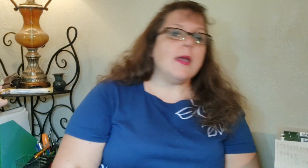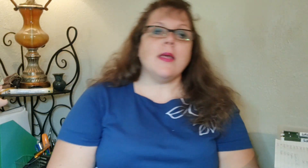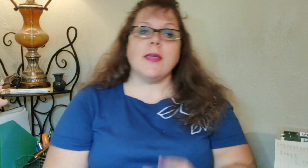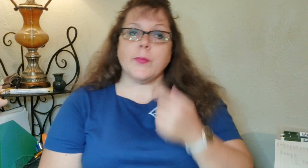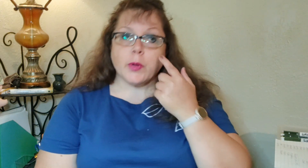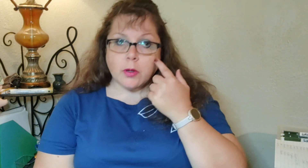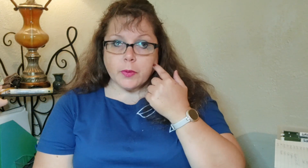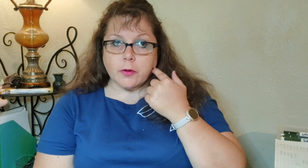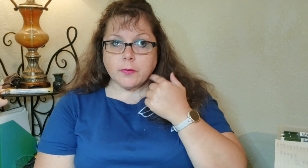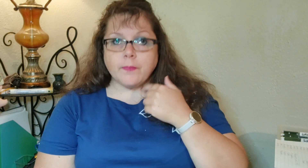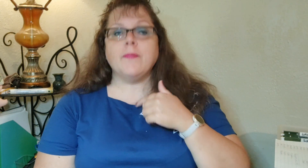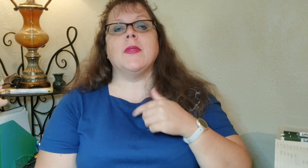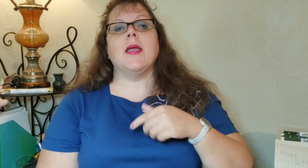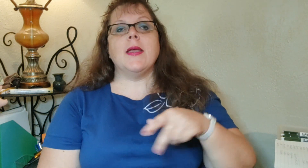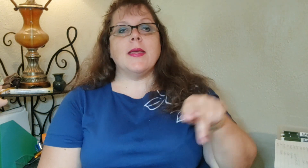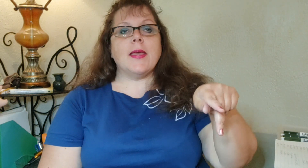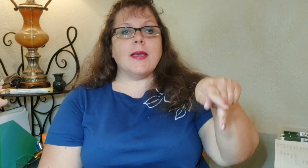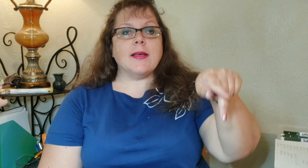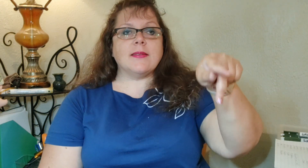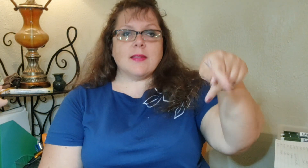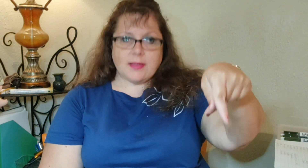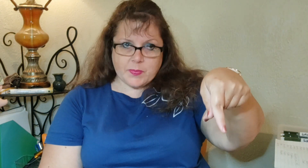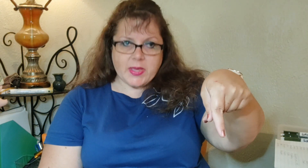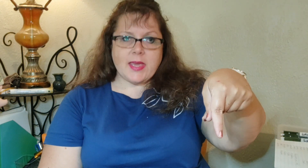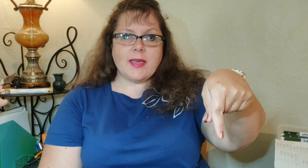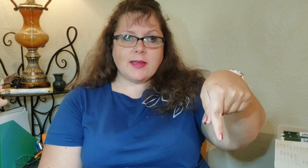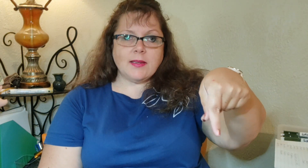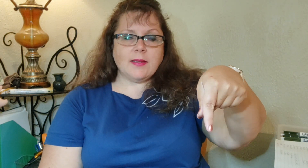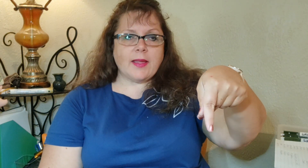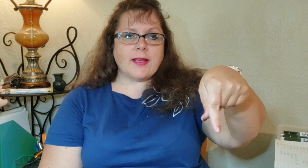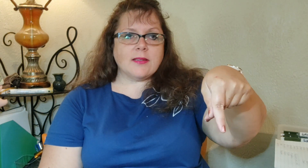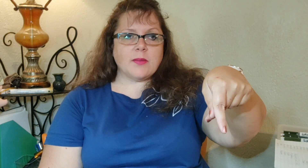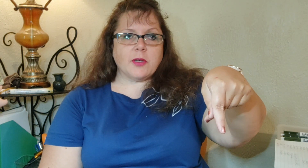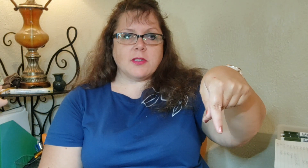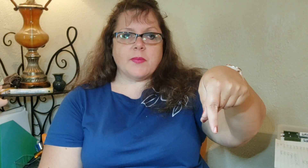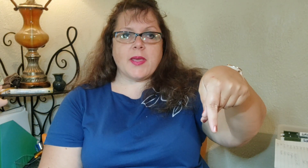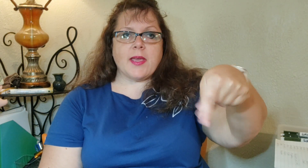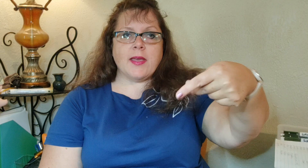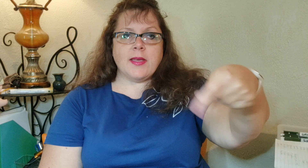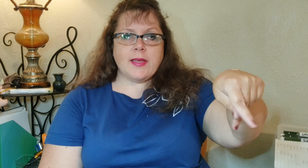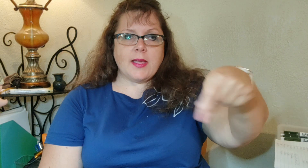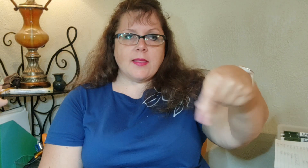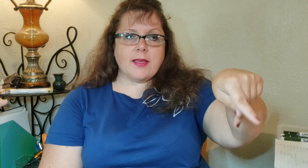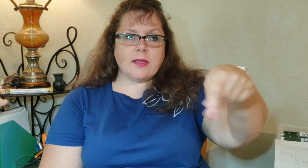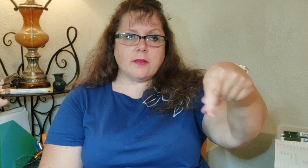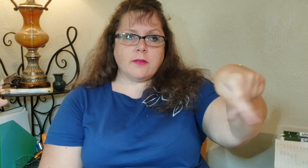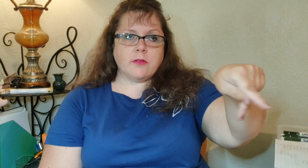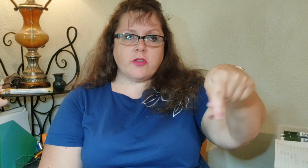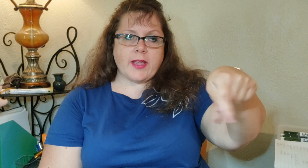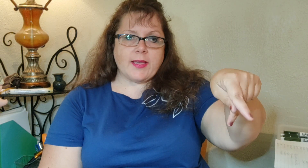And then purple is the P, like it's supposed to be, and then shaking